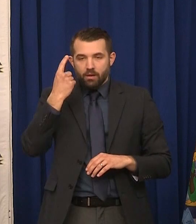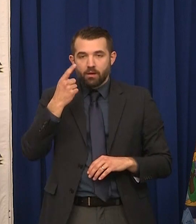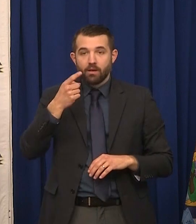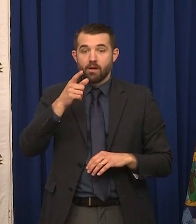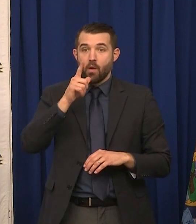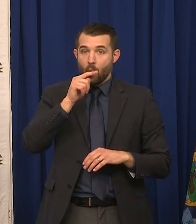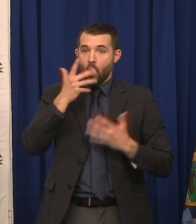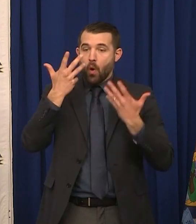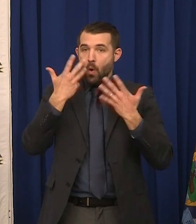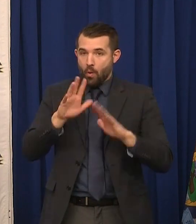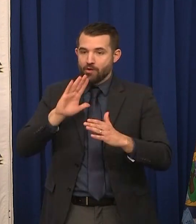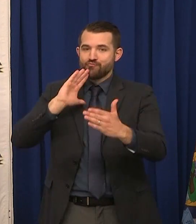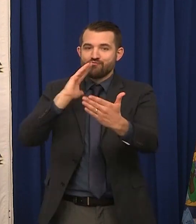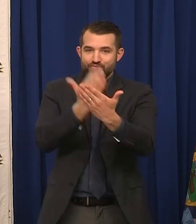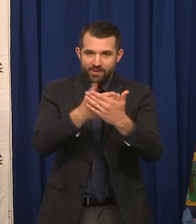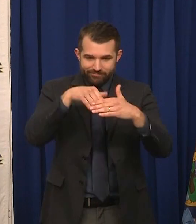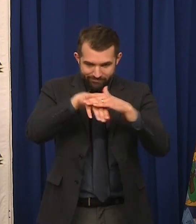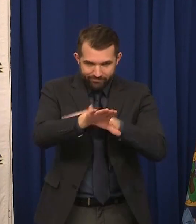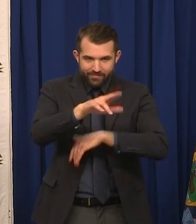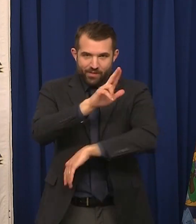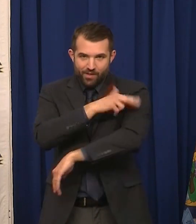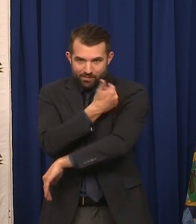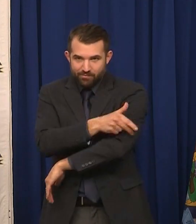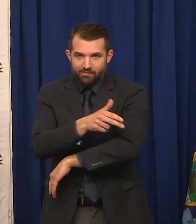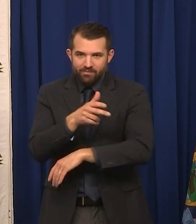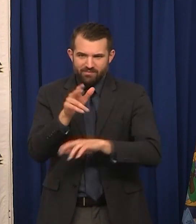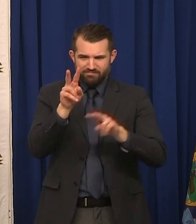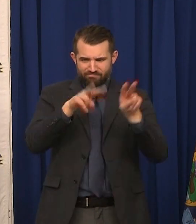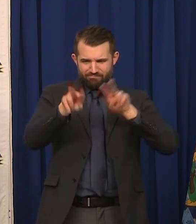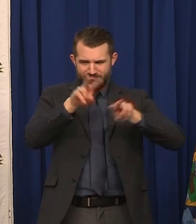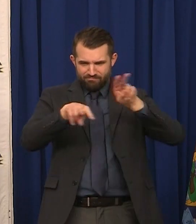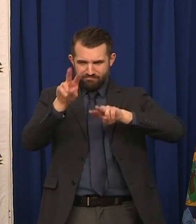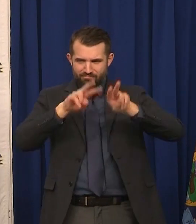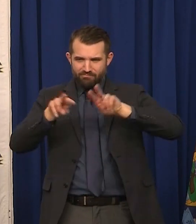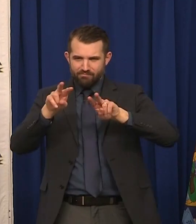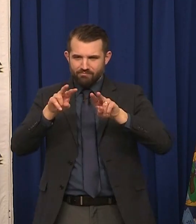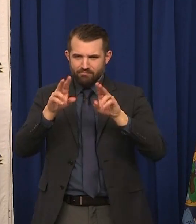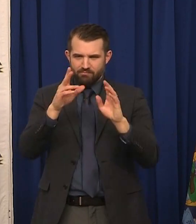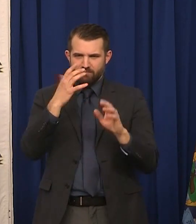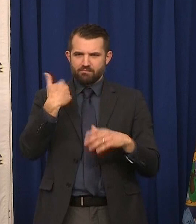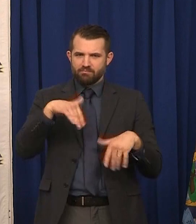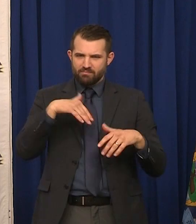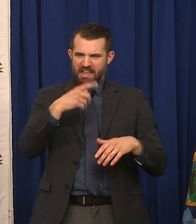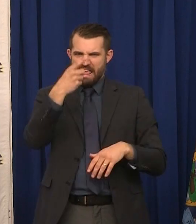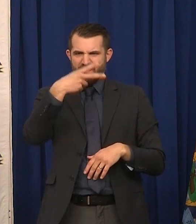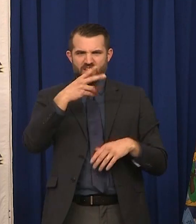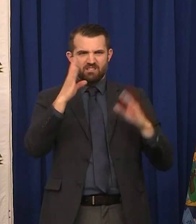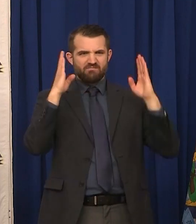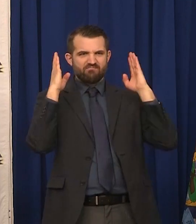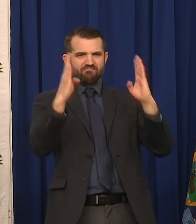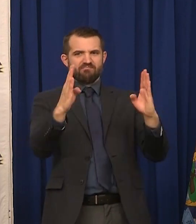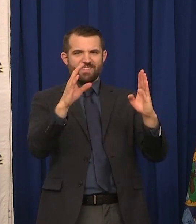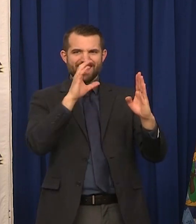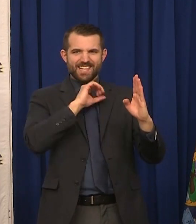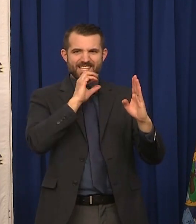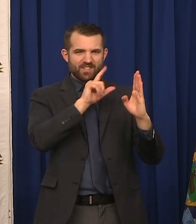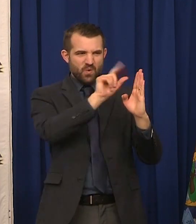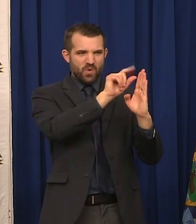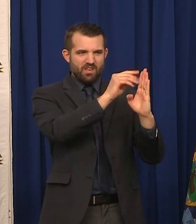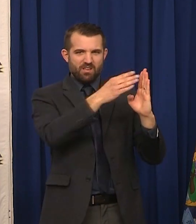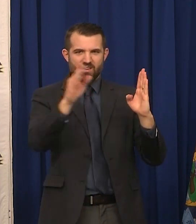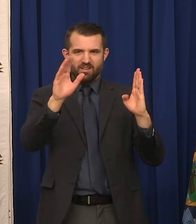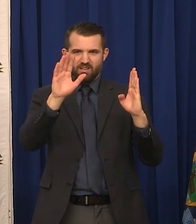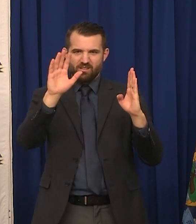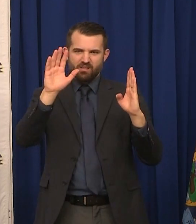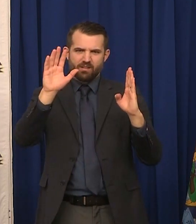age category, a very high percentage of them were on the younger side. So that's concerning. What it tells me is that